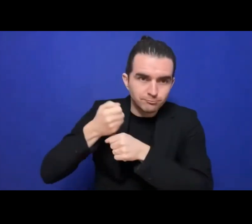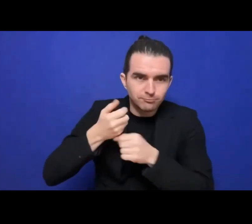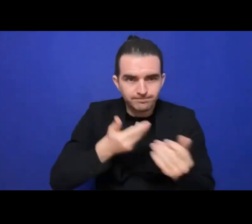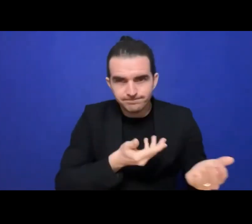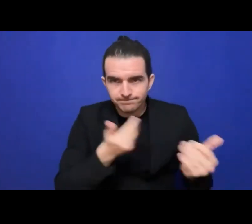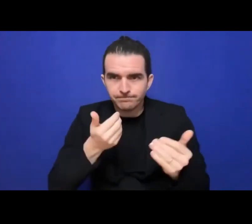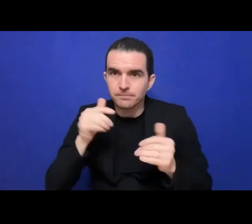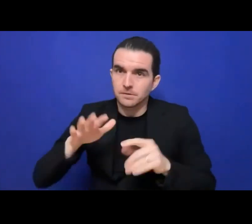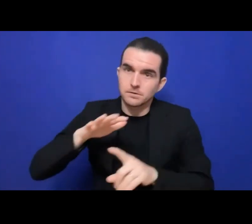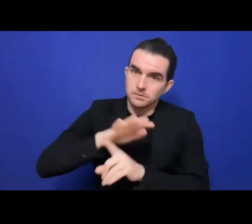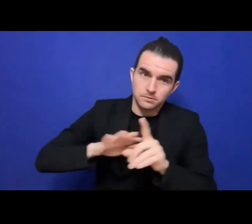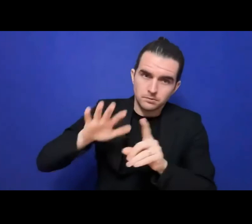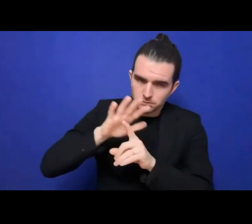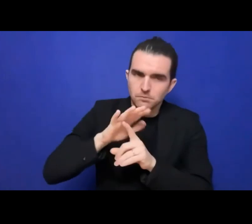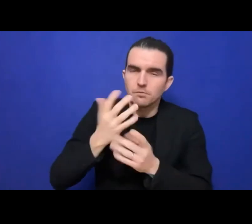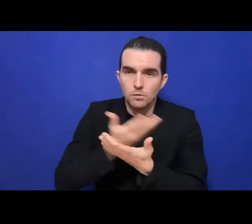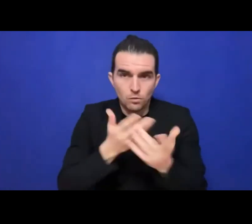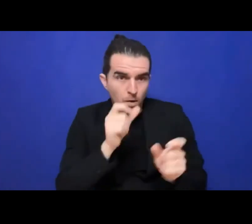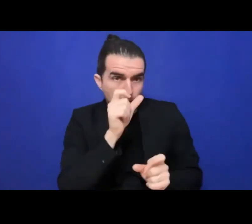contain two elements,